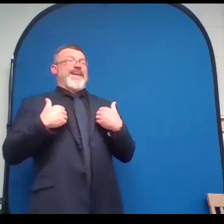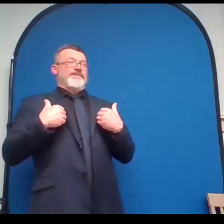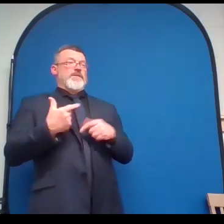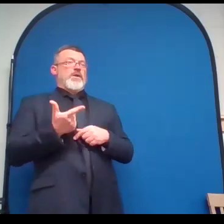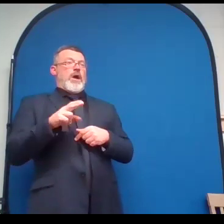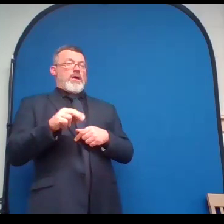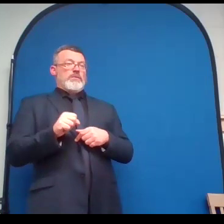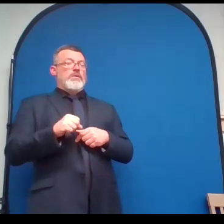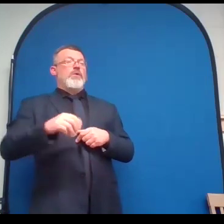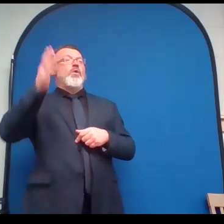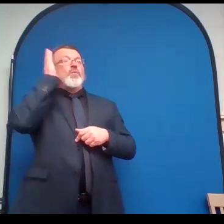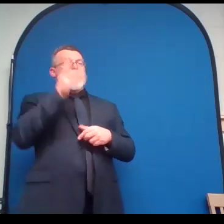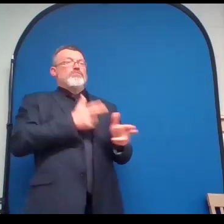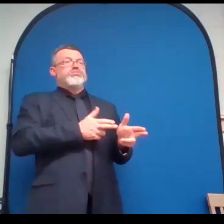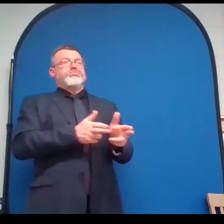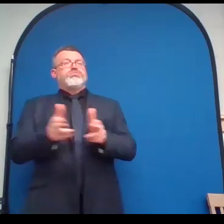places.